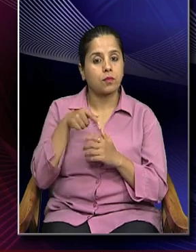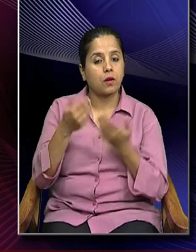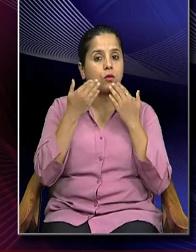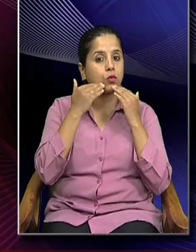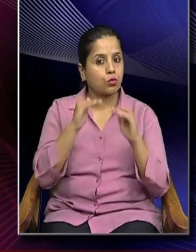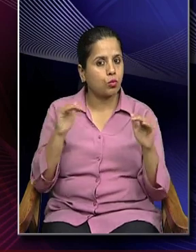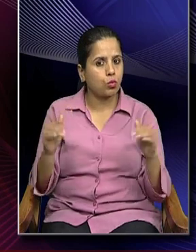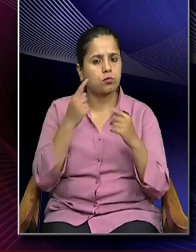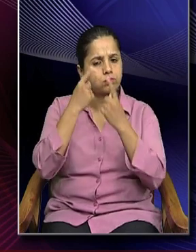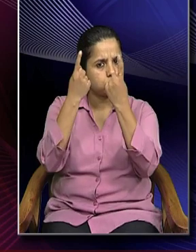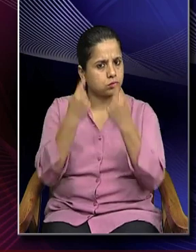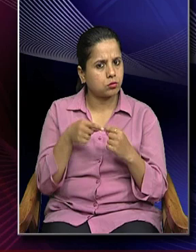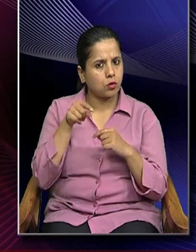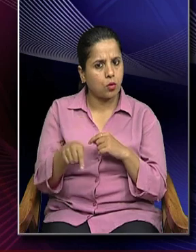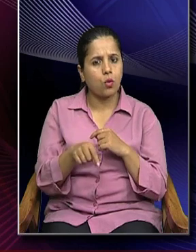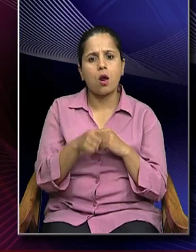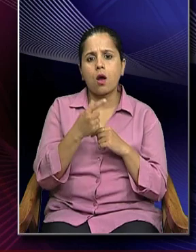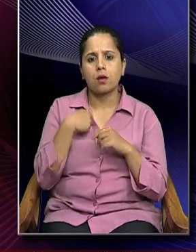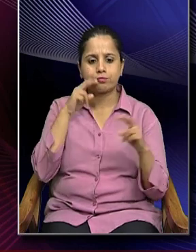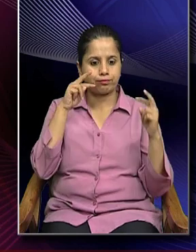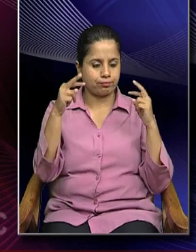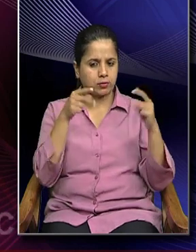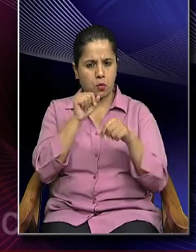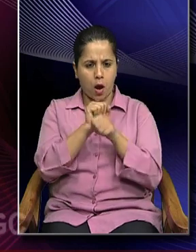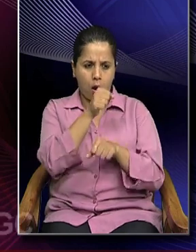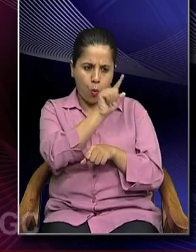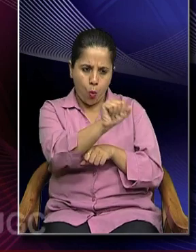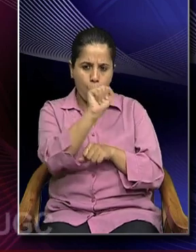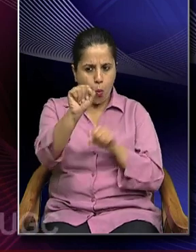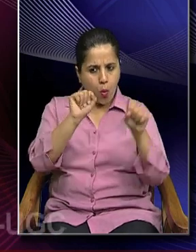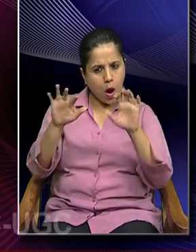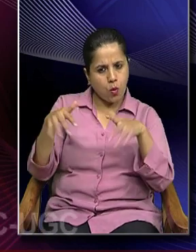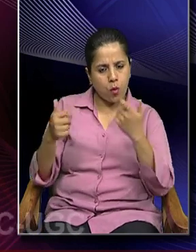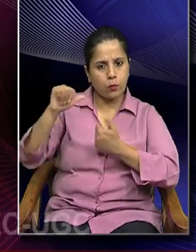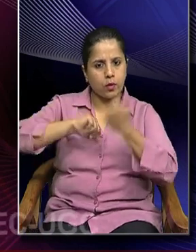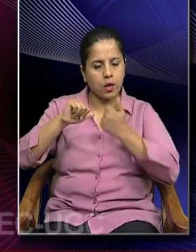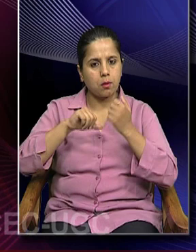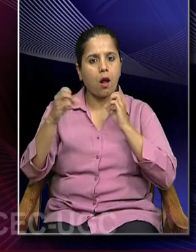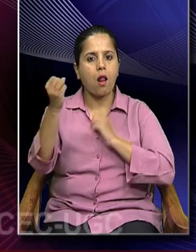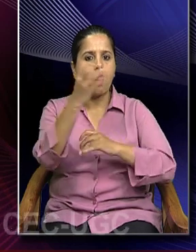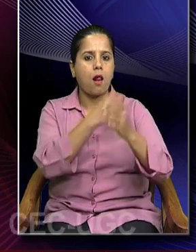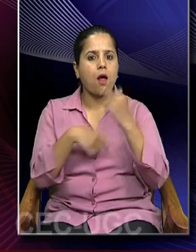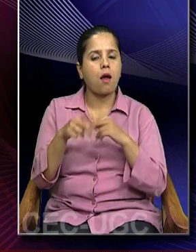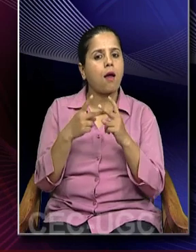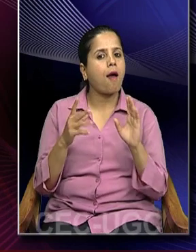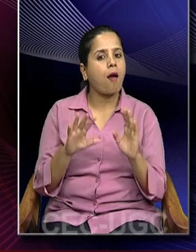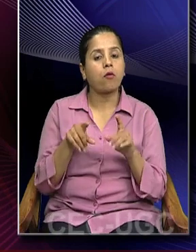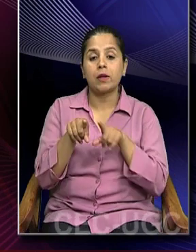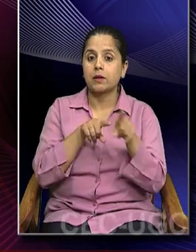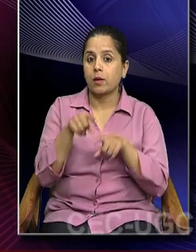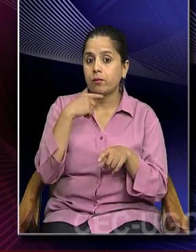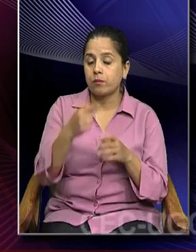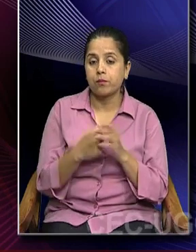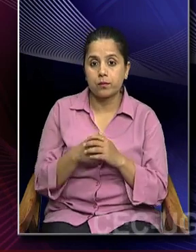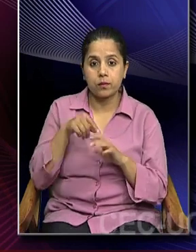student evaluate each other work and provide a feedback. Like for example,